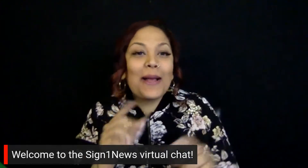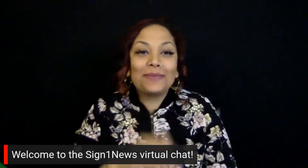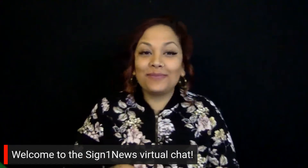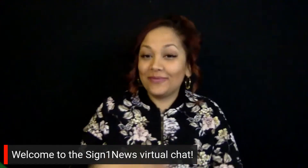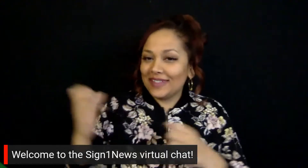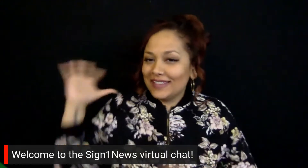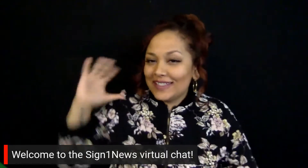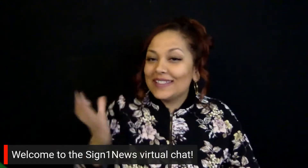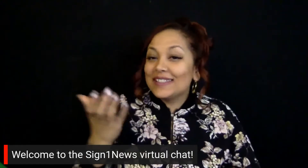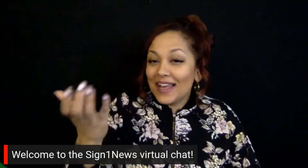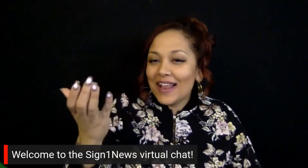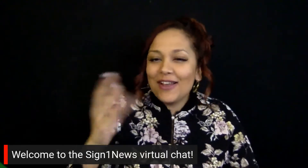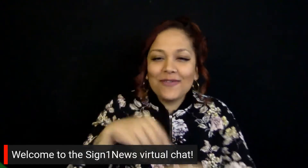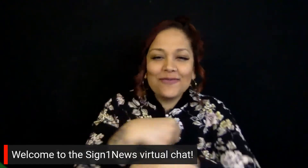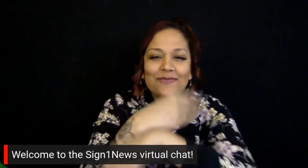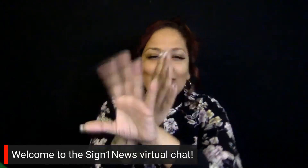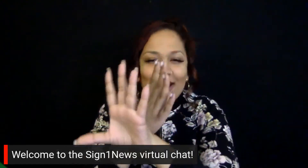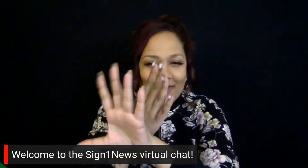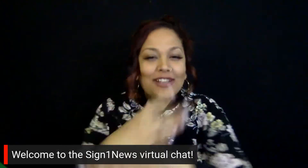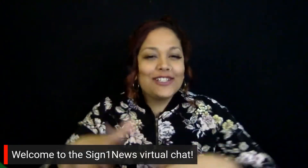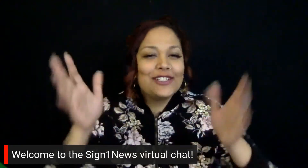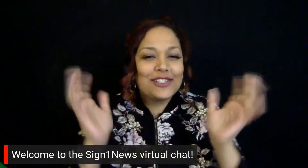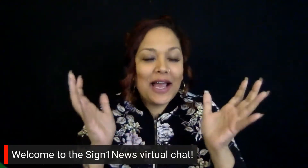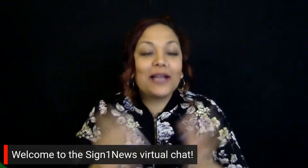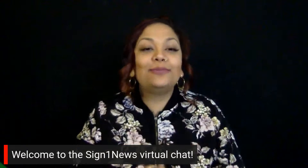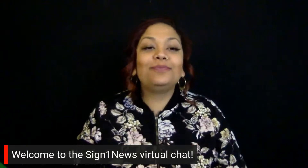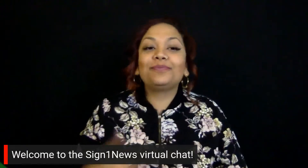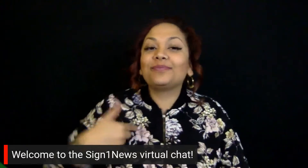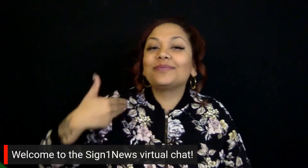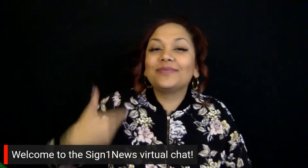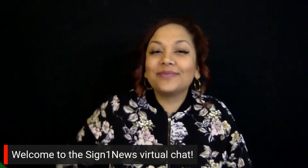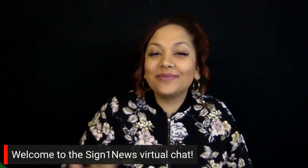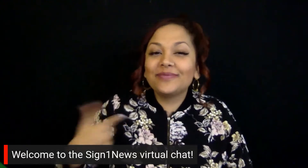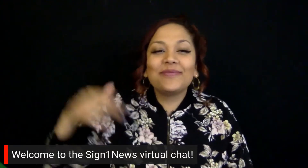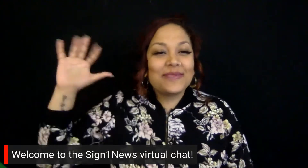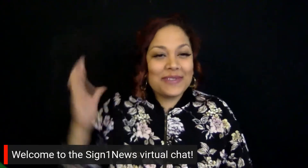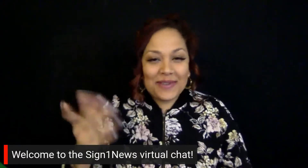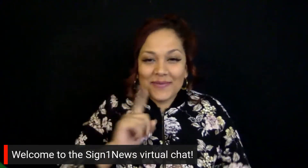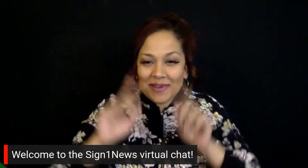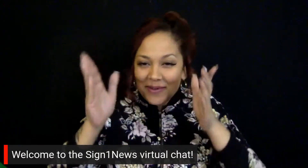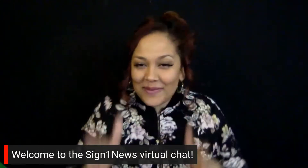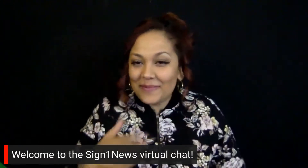Welcome to Sign1News Live Virtual Chat.